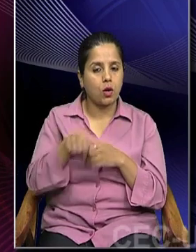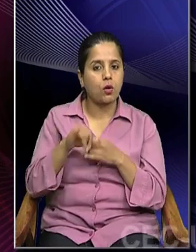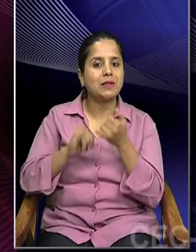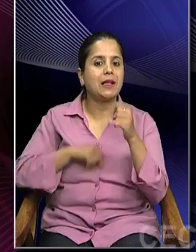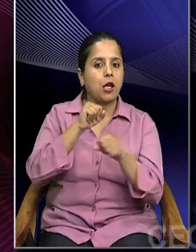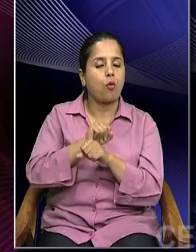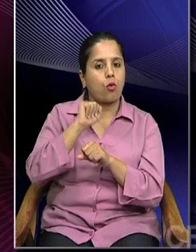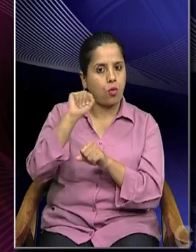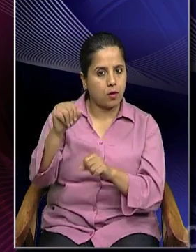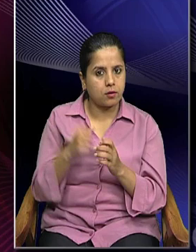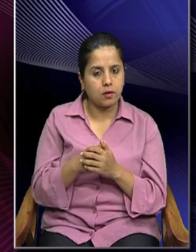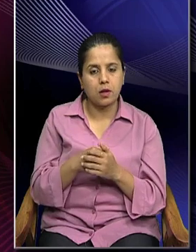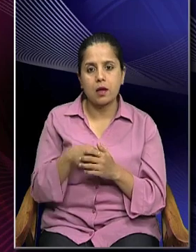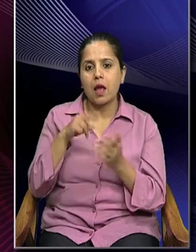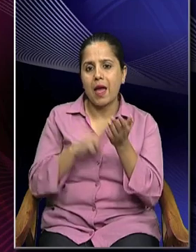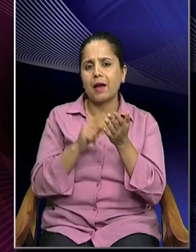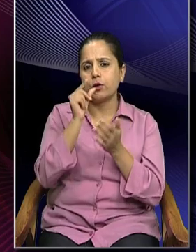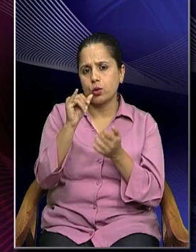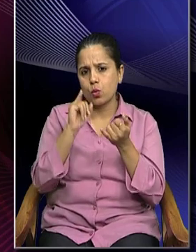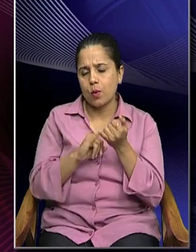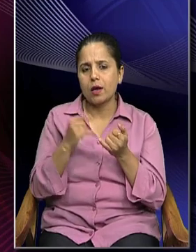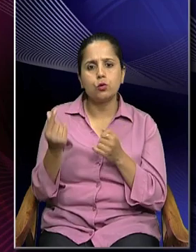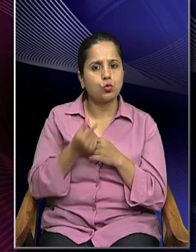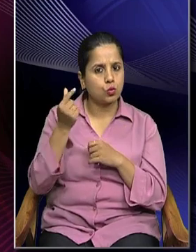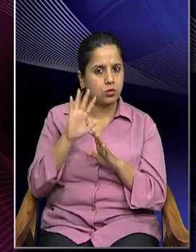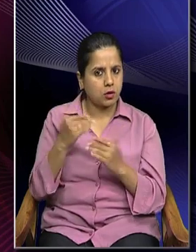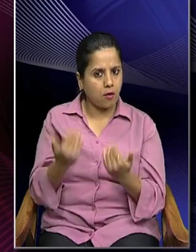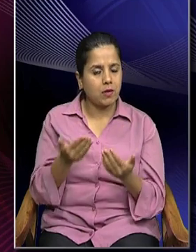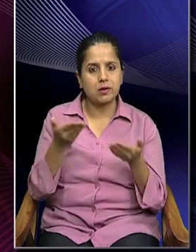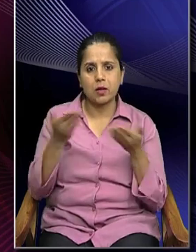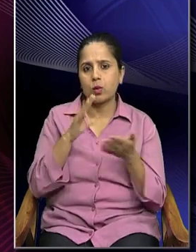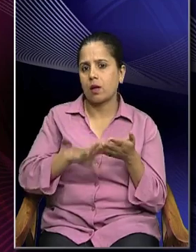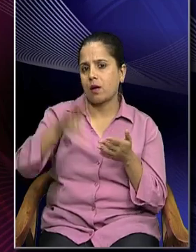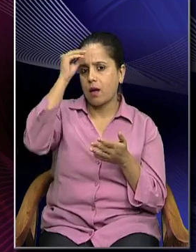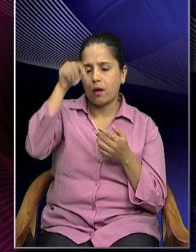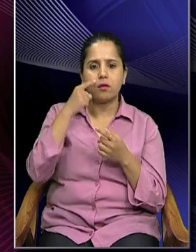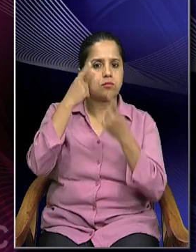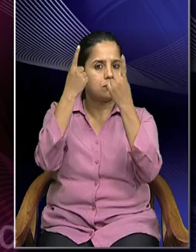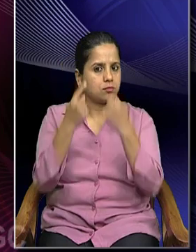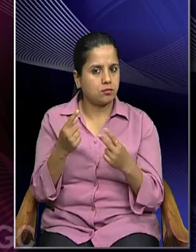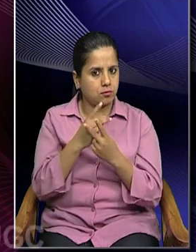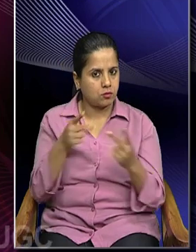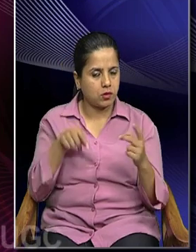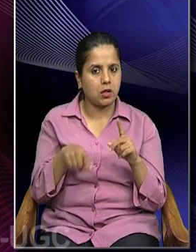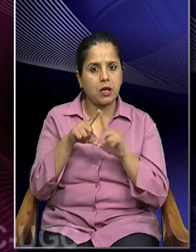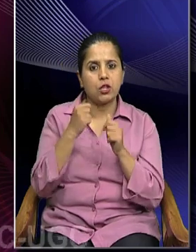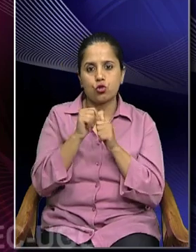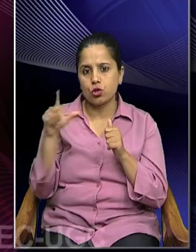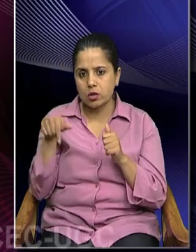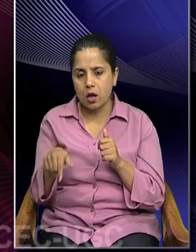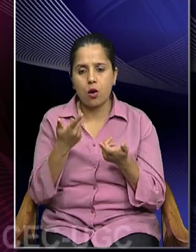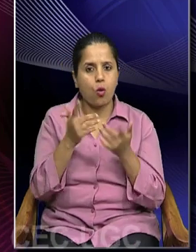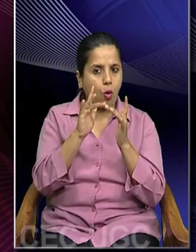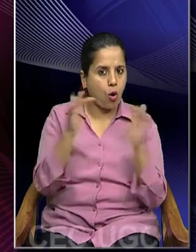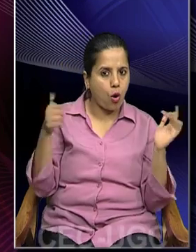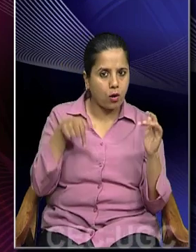Singapore. NUS utilizes the service learning assessments, digital and online